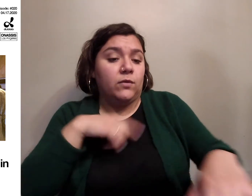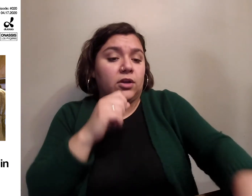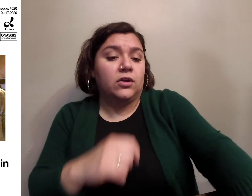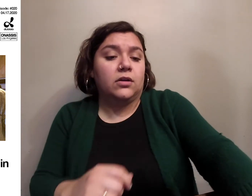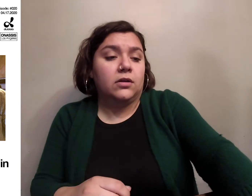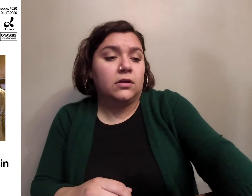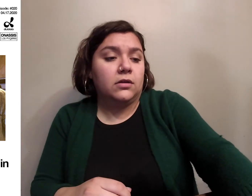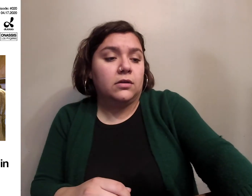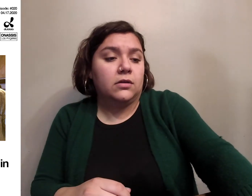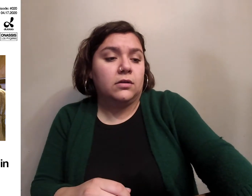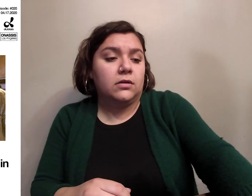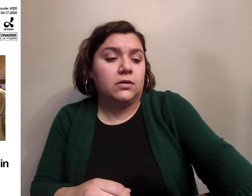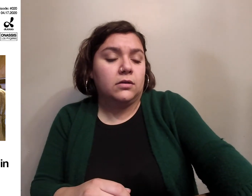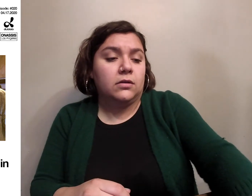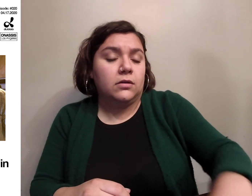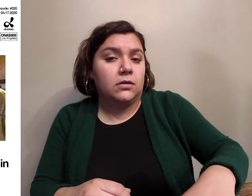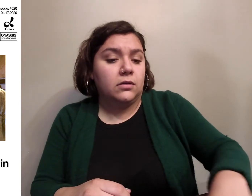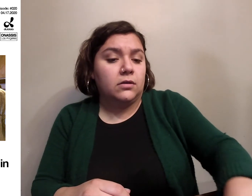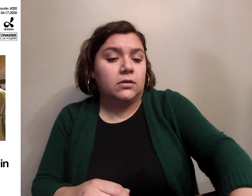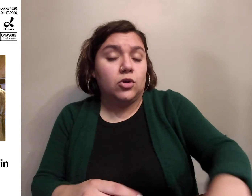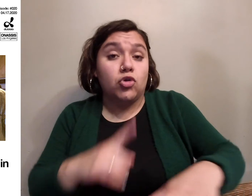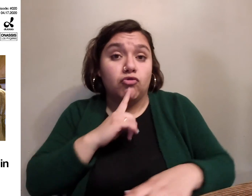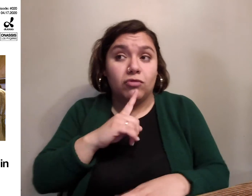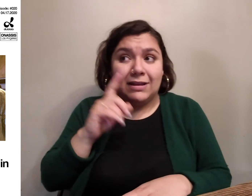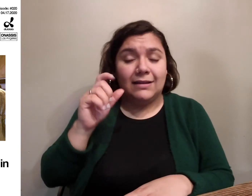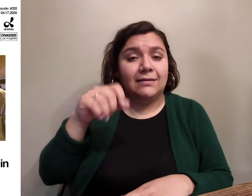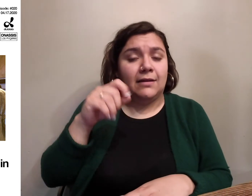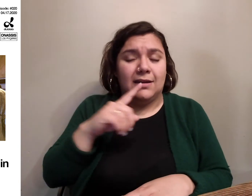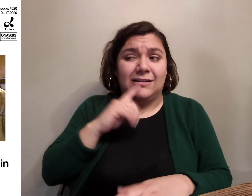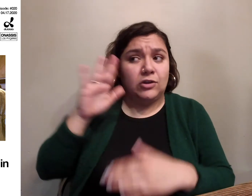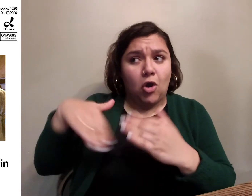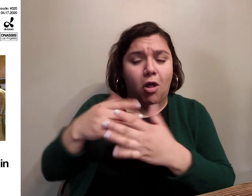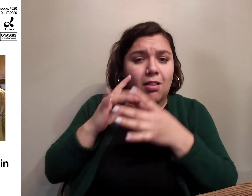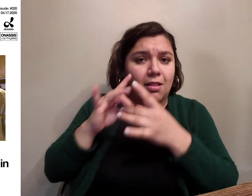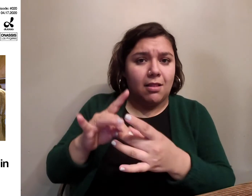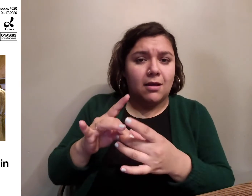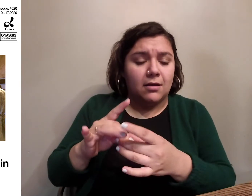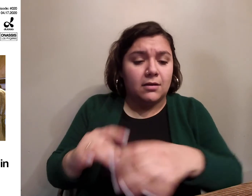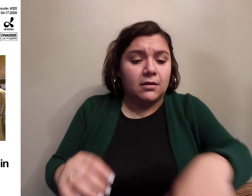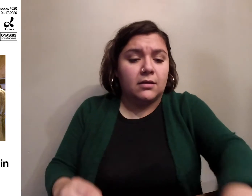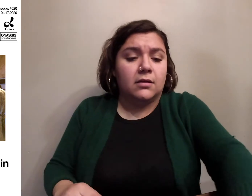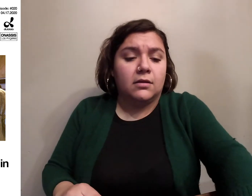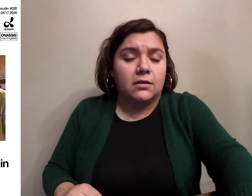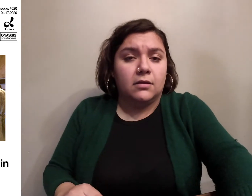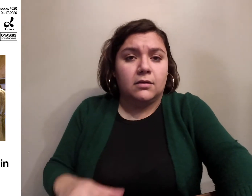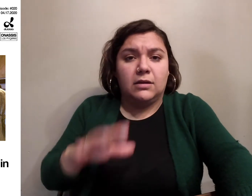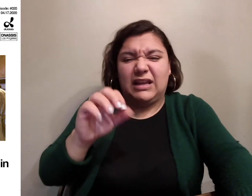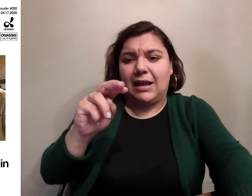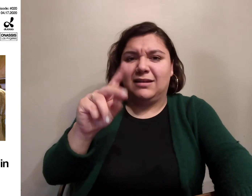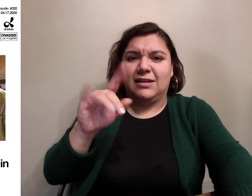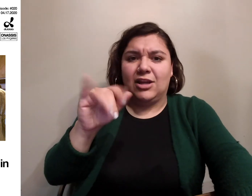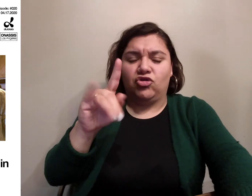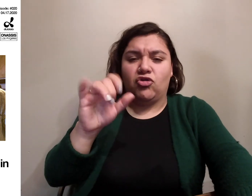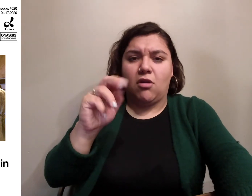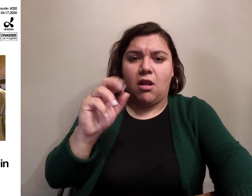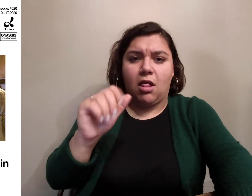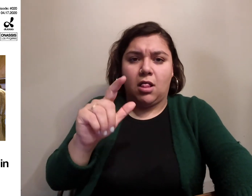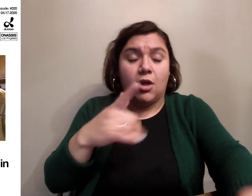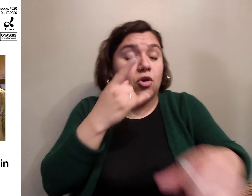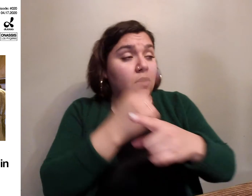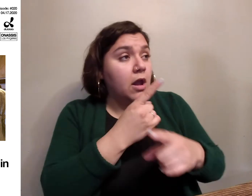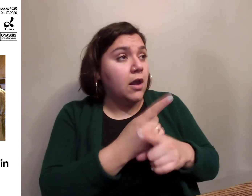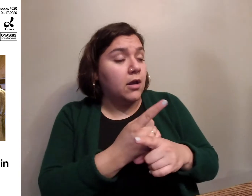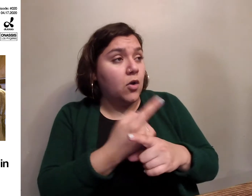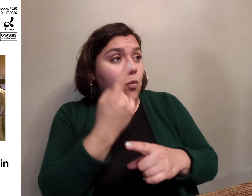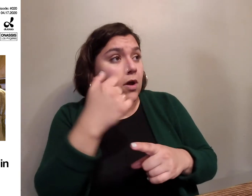No, it really is. And the world could be different. And one of the effects of